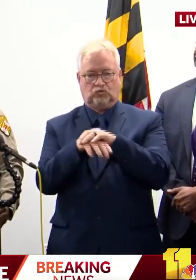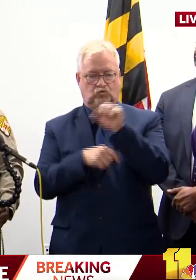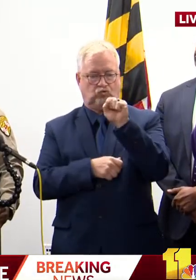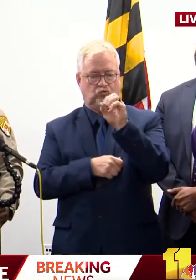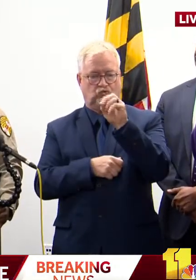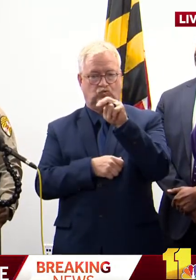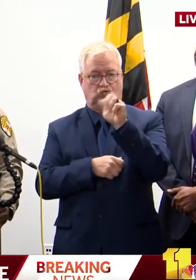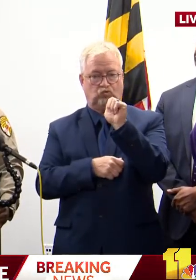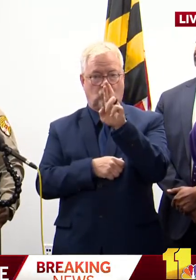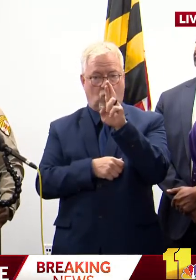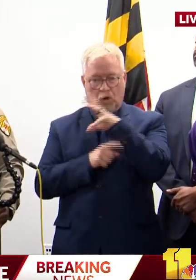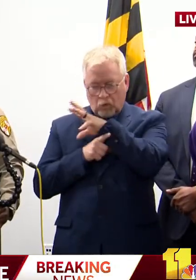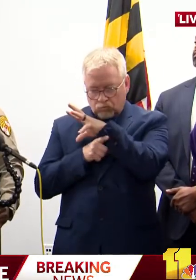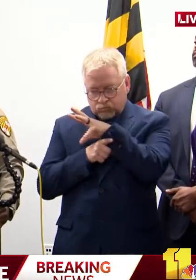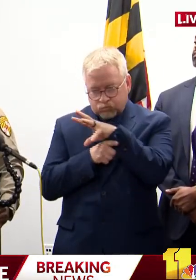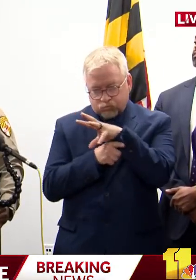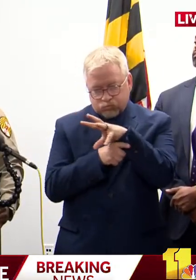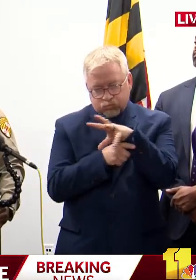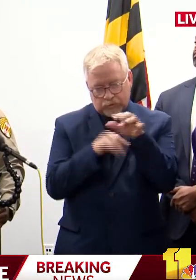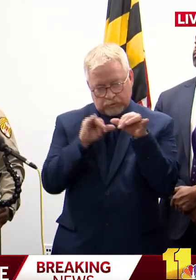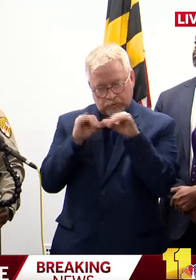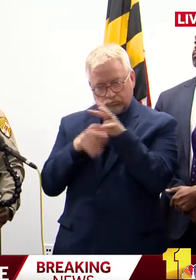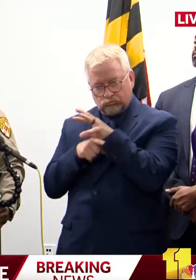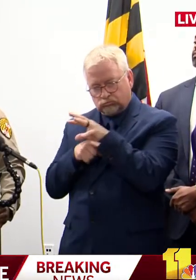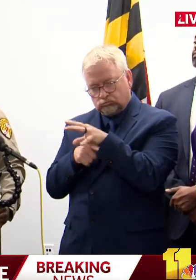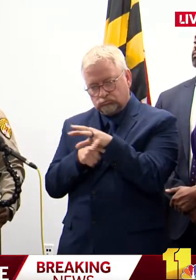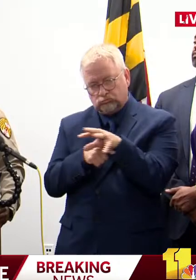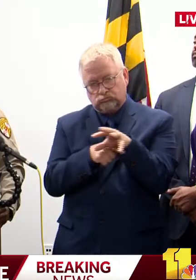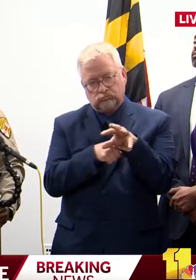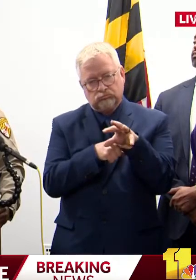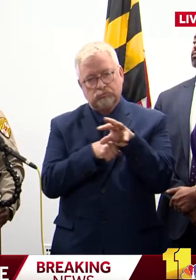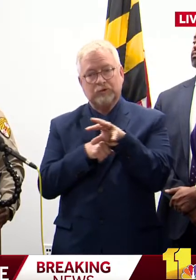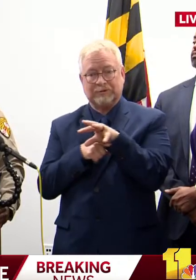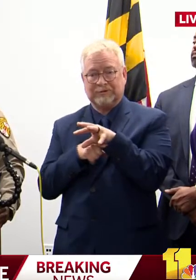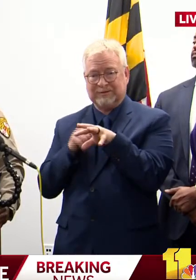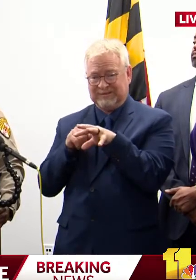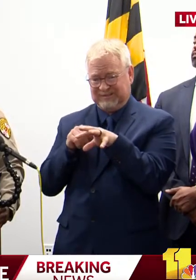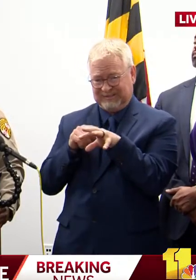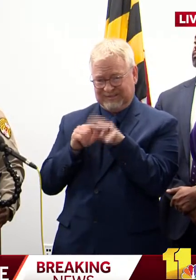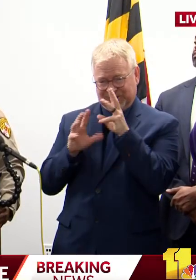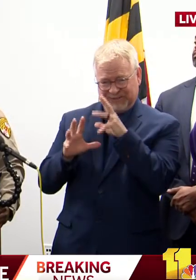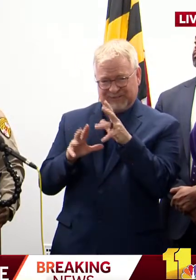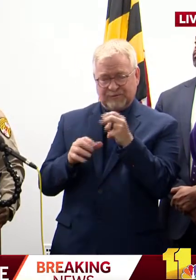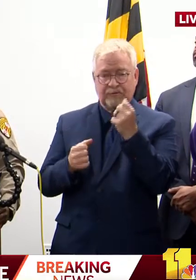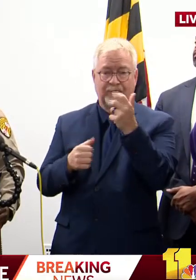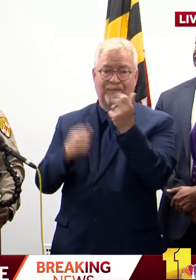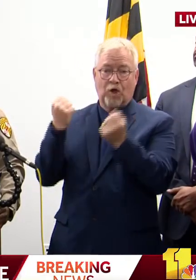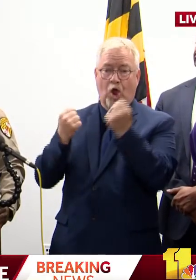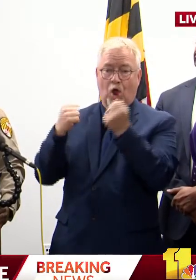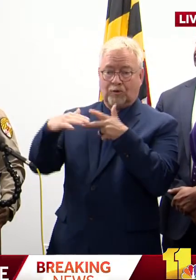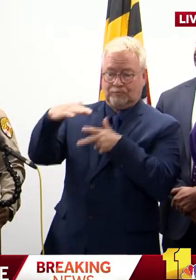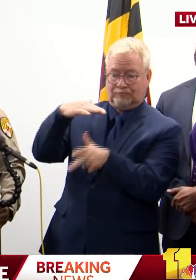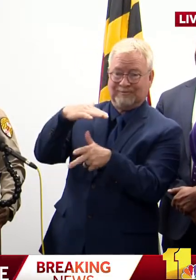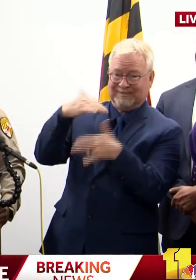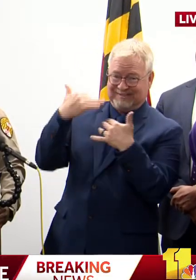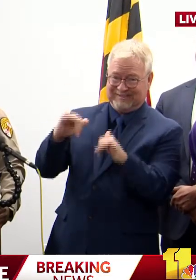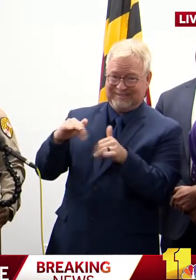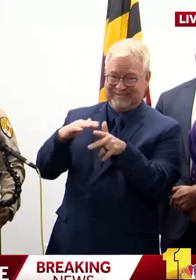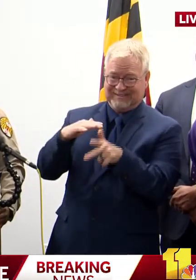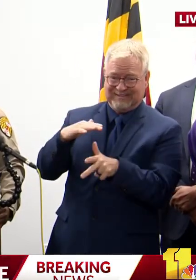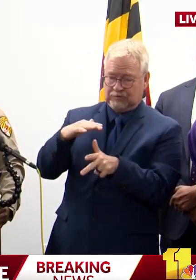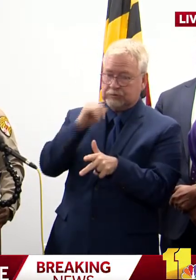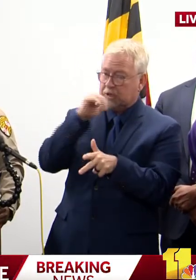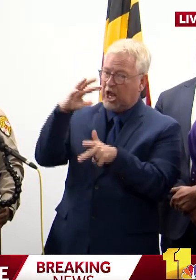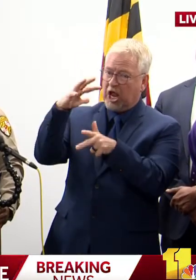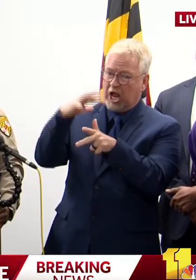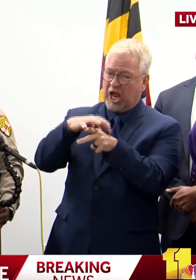believe that the vehicles are encased in the superstructure and concrete that we tragically saw come